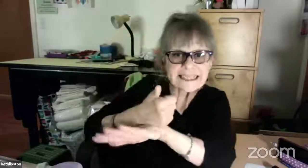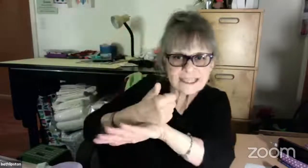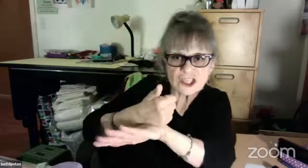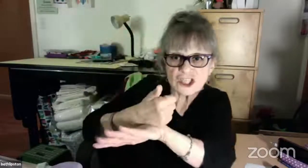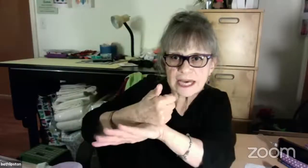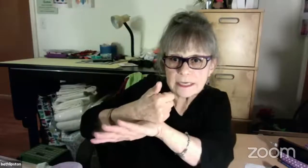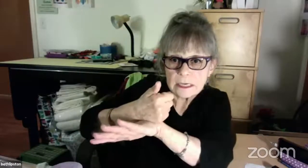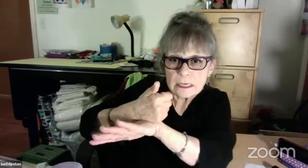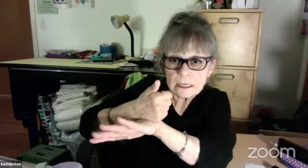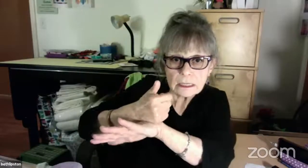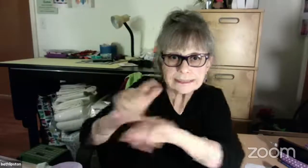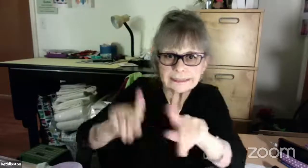the world.